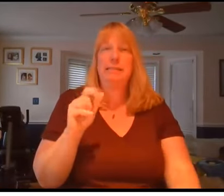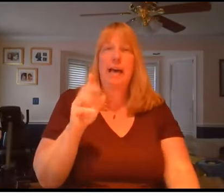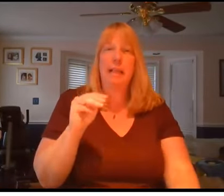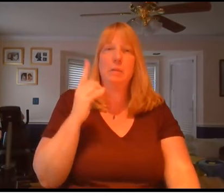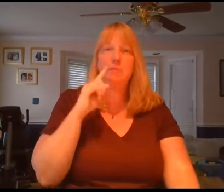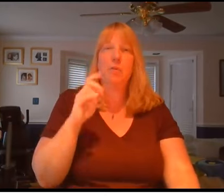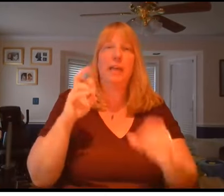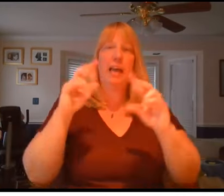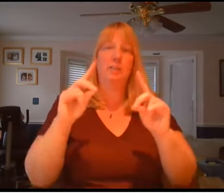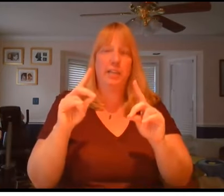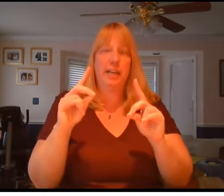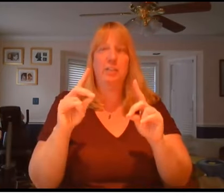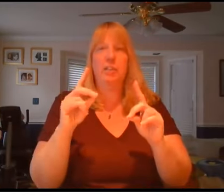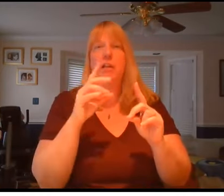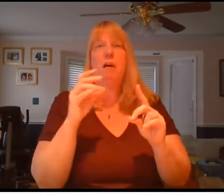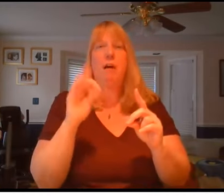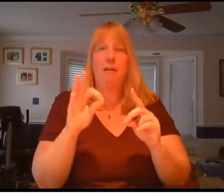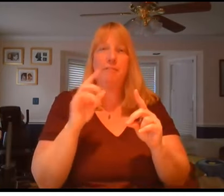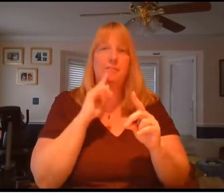So when they arrived, they set up